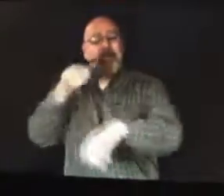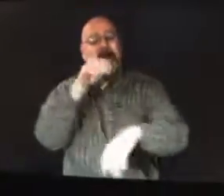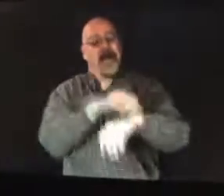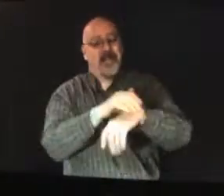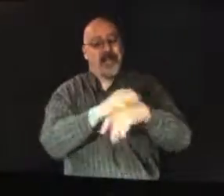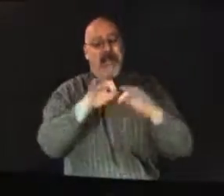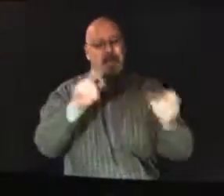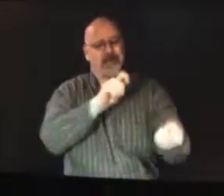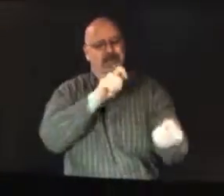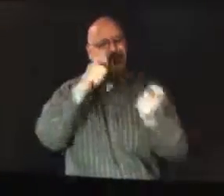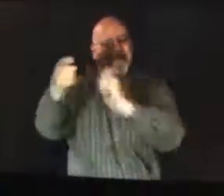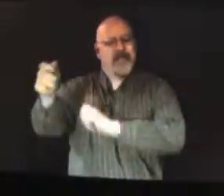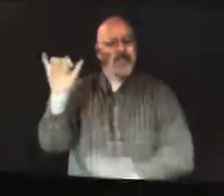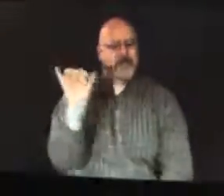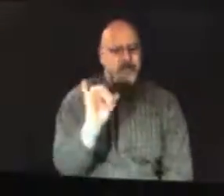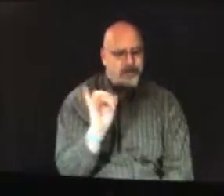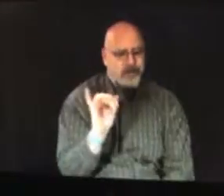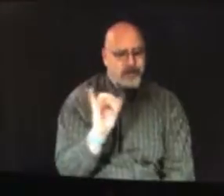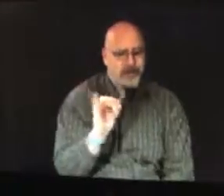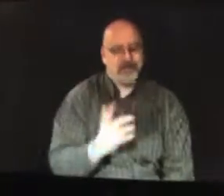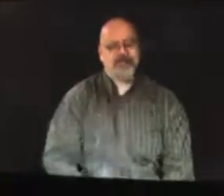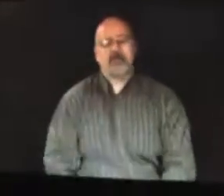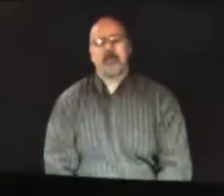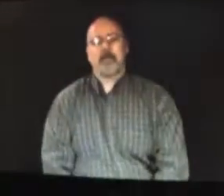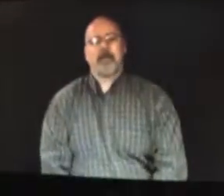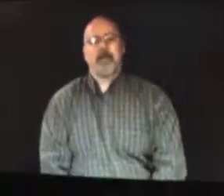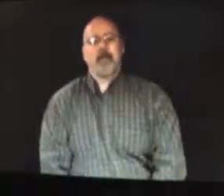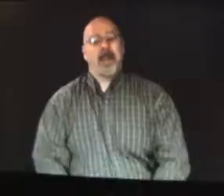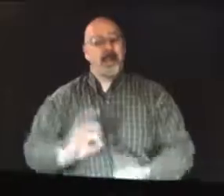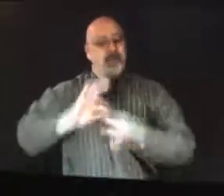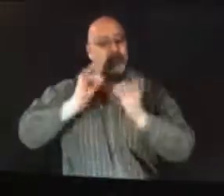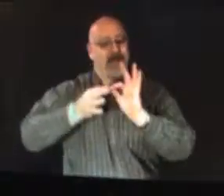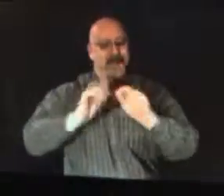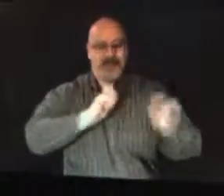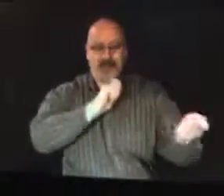no idea, because the changes happen so frequently.